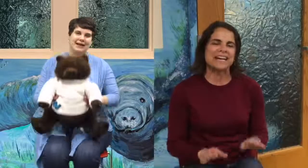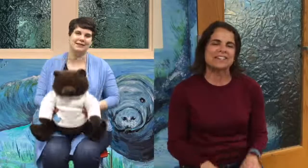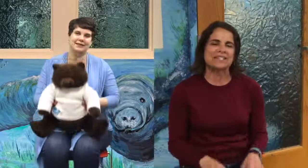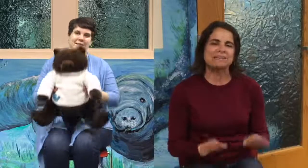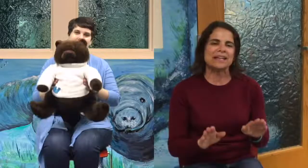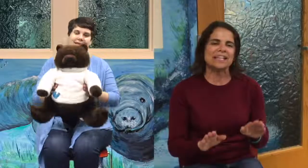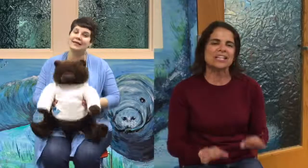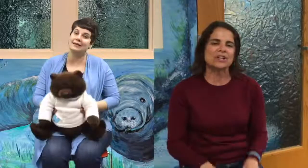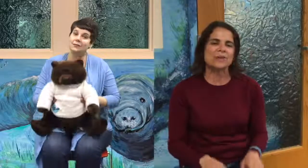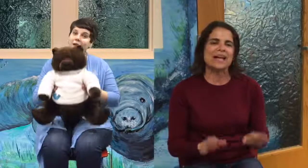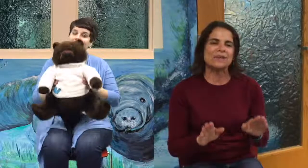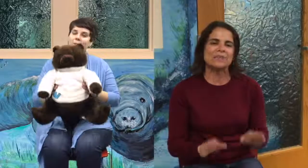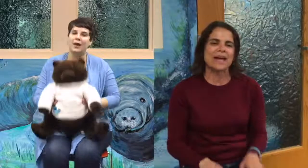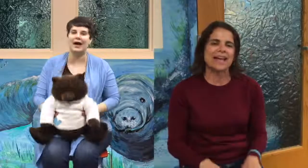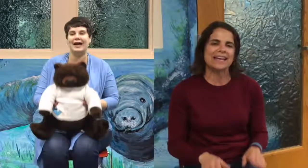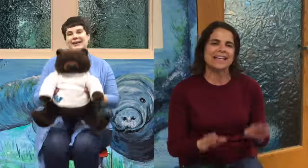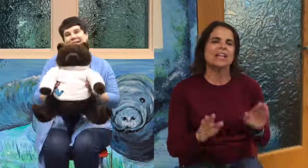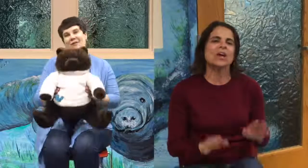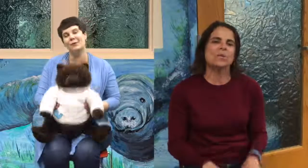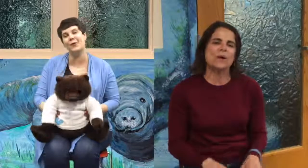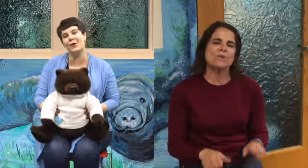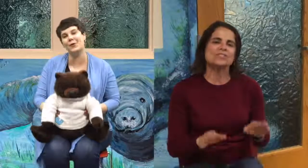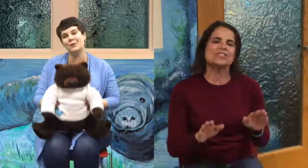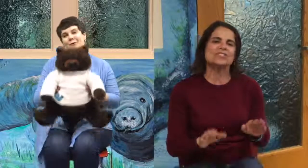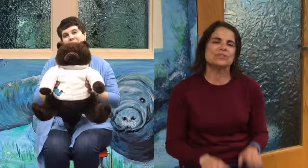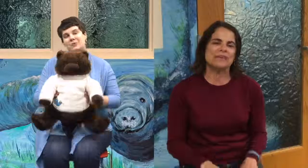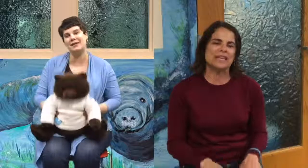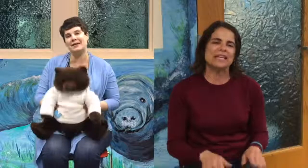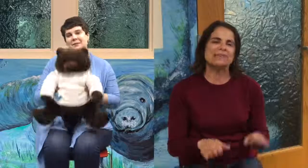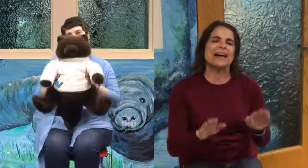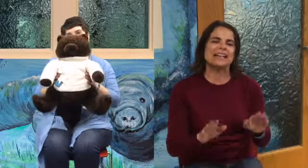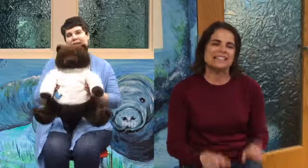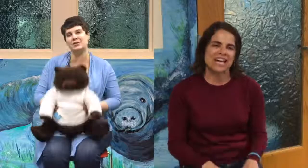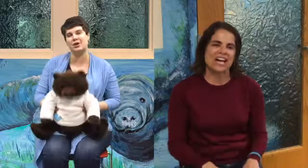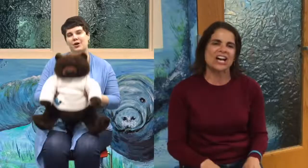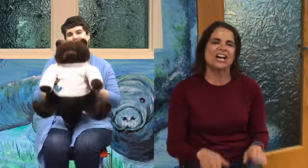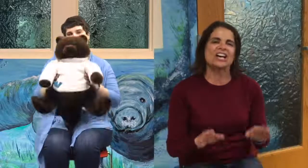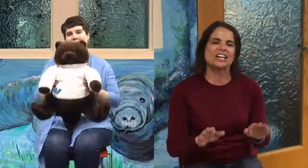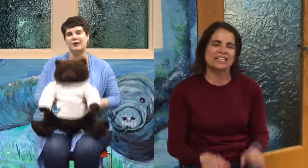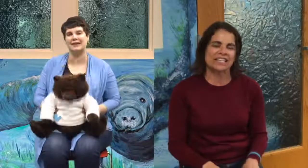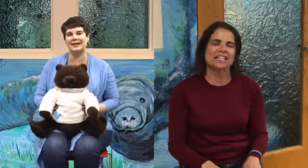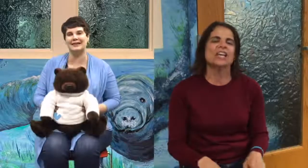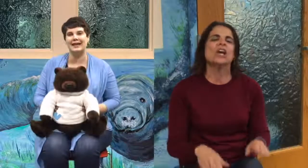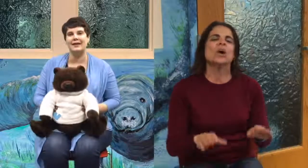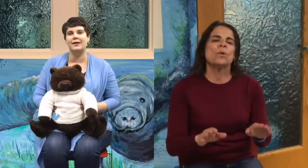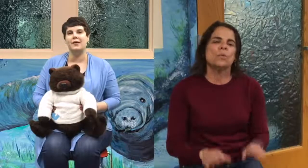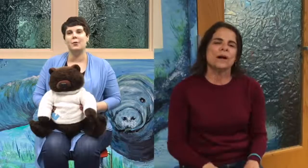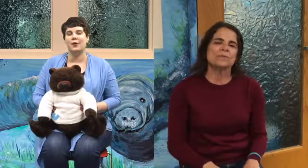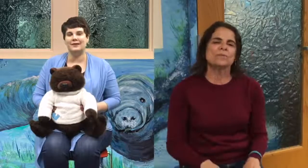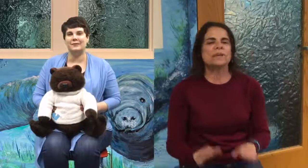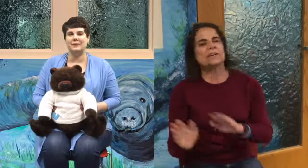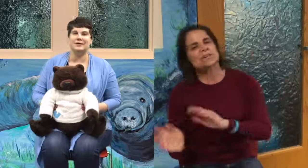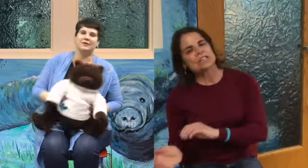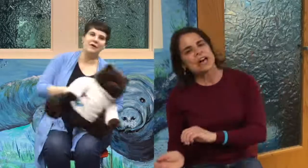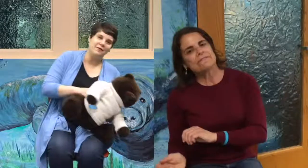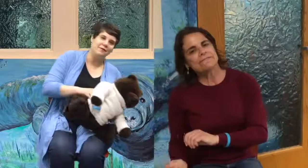down in my little red wagon. Won't you be my darling? One wheel's off and